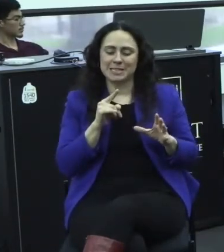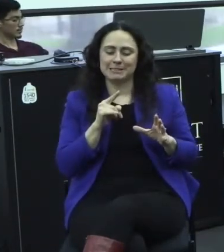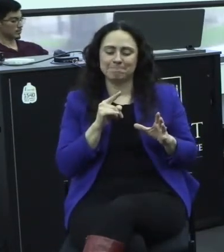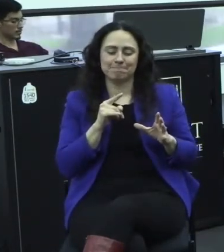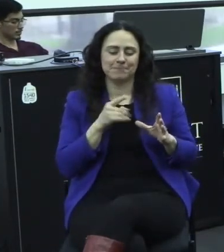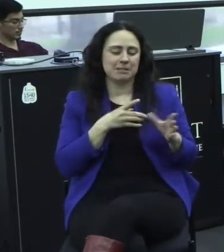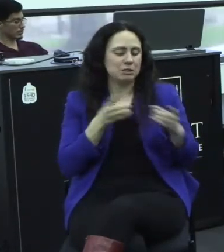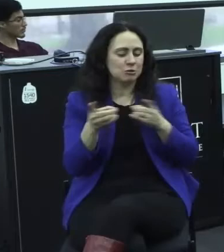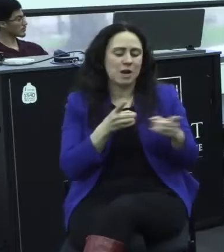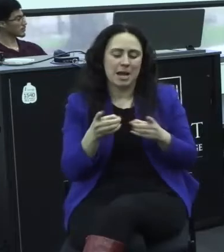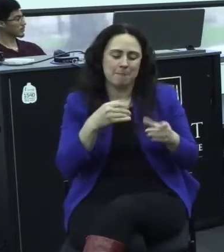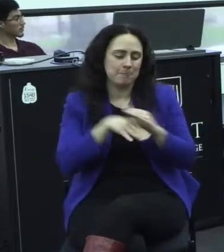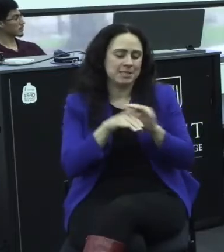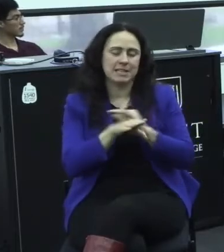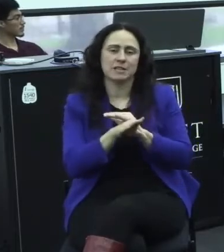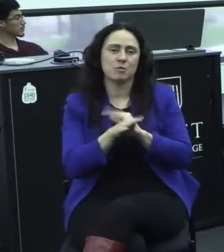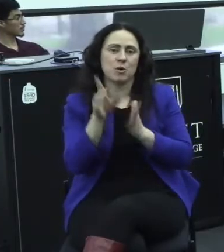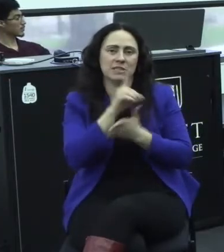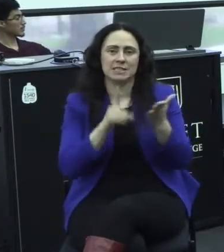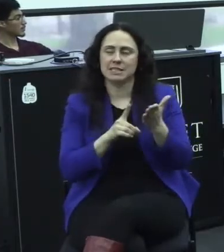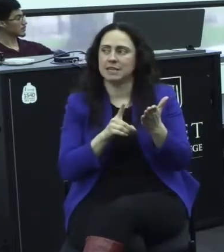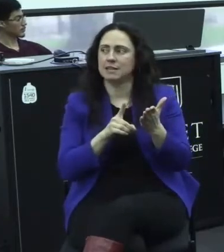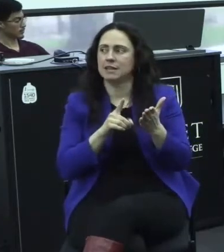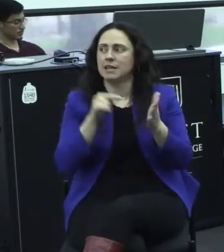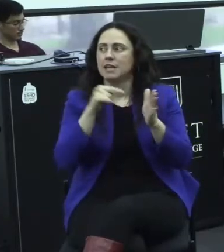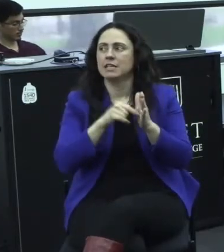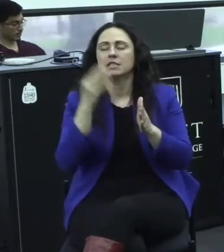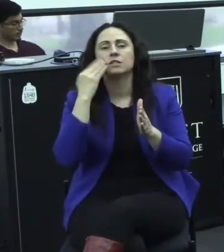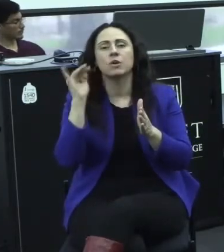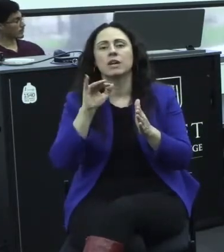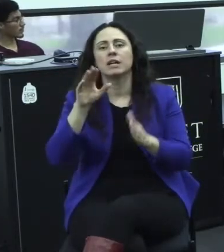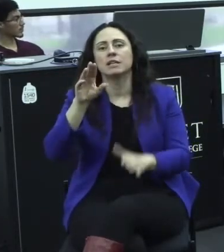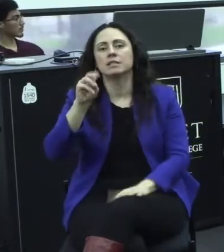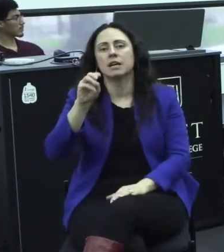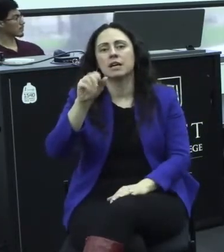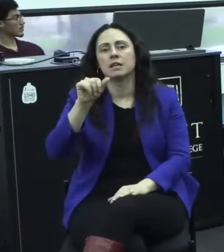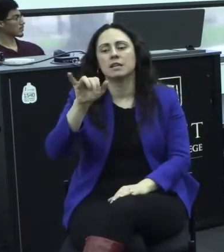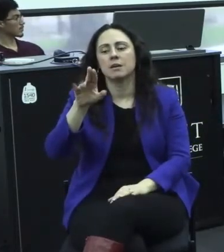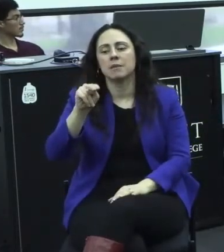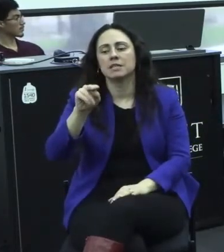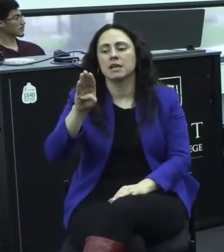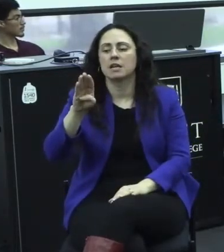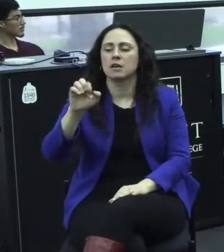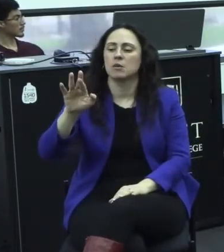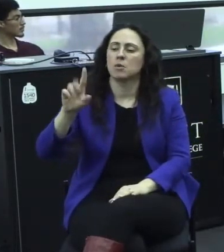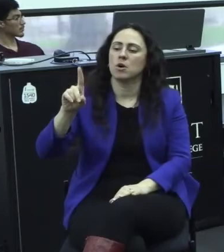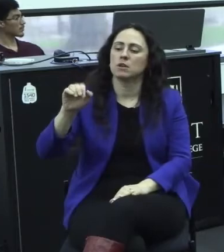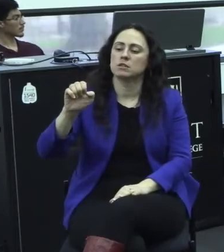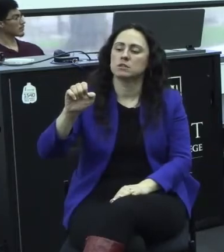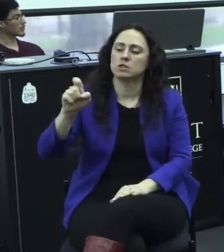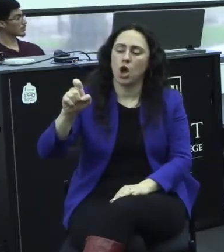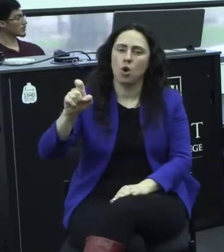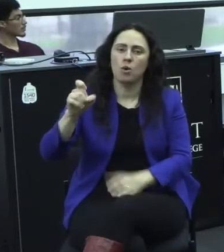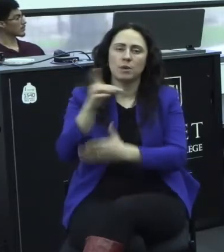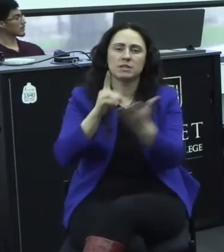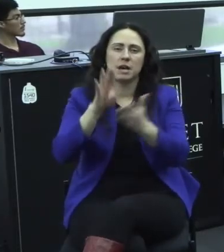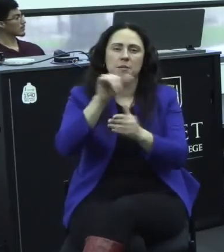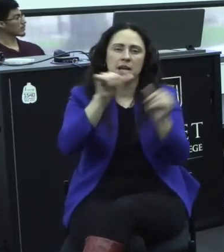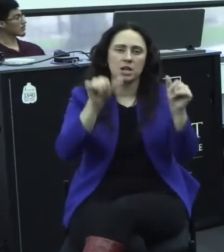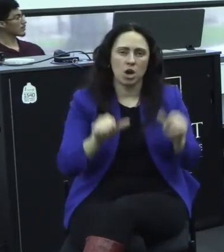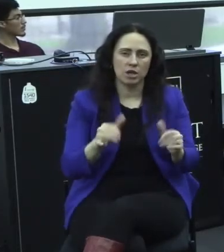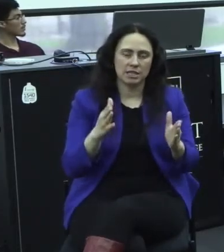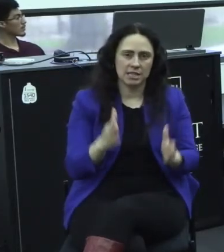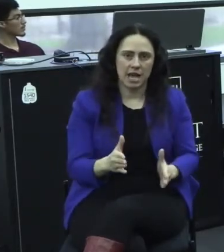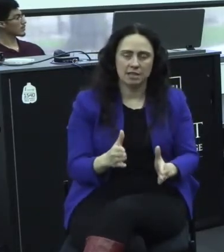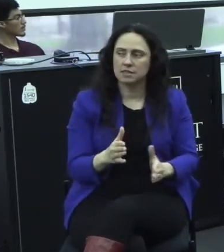design. This is known as the Meson Bordeaux. It was designed by an architect,